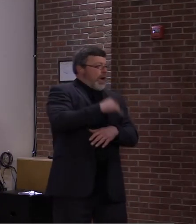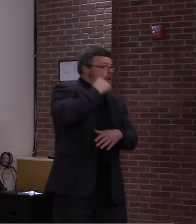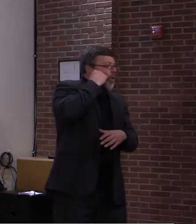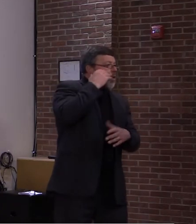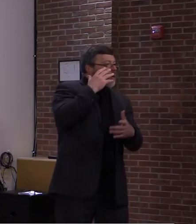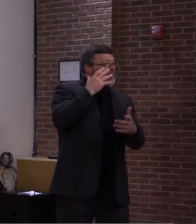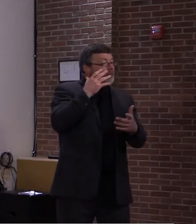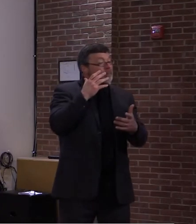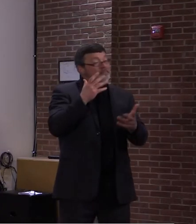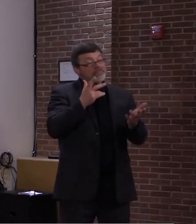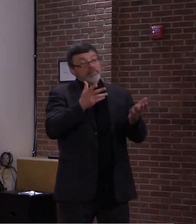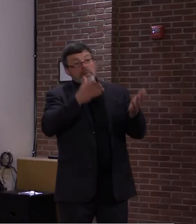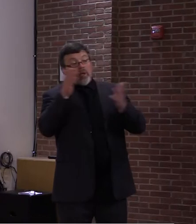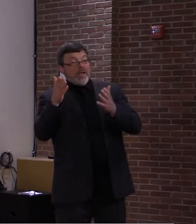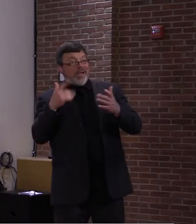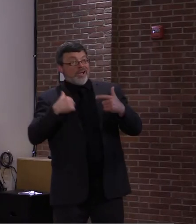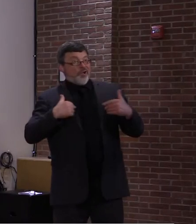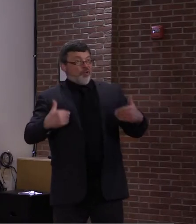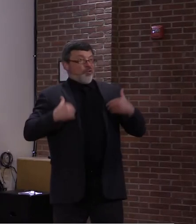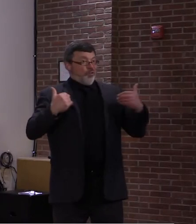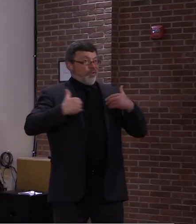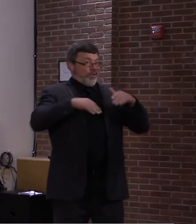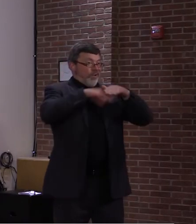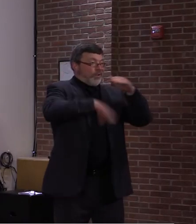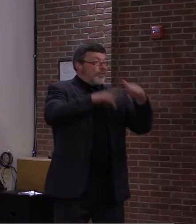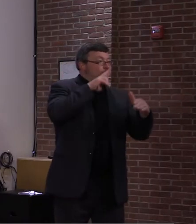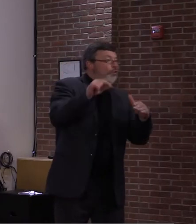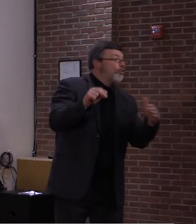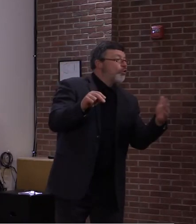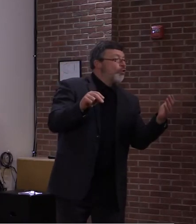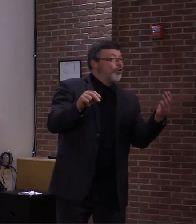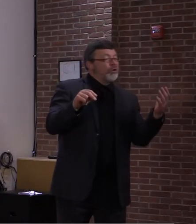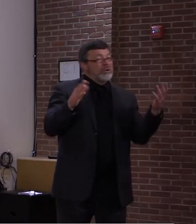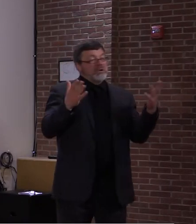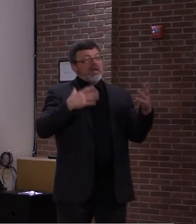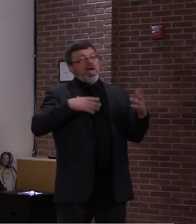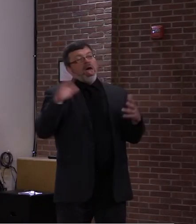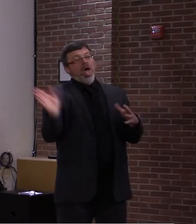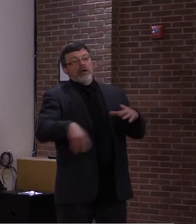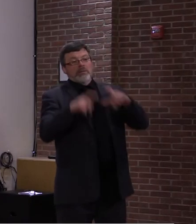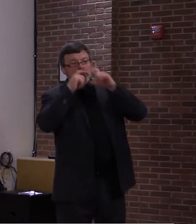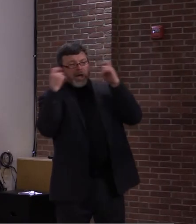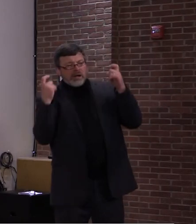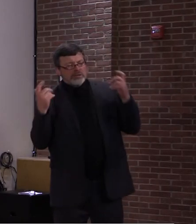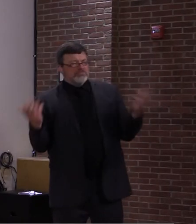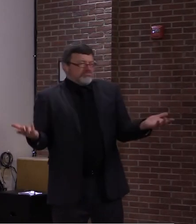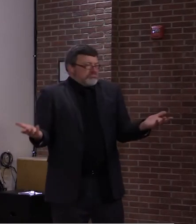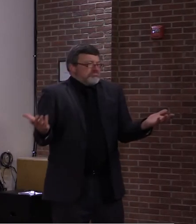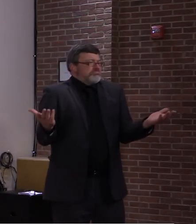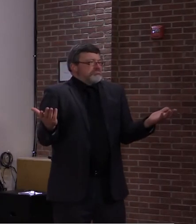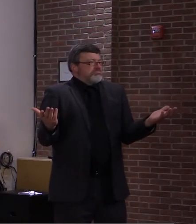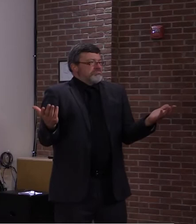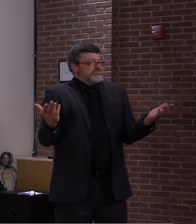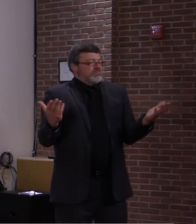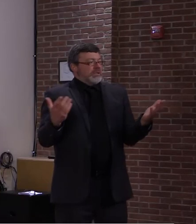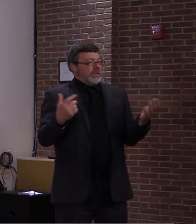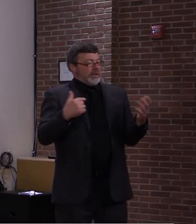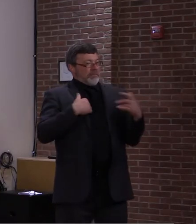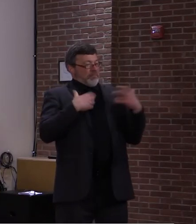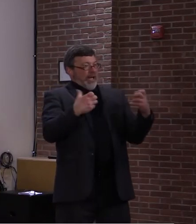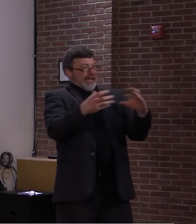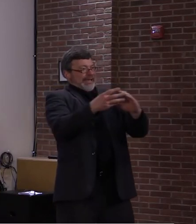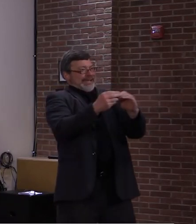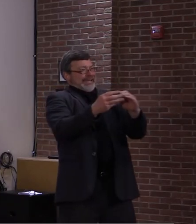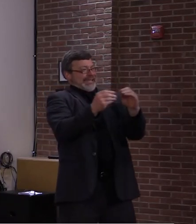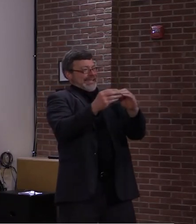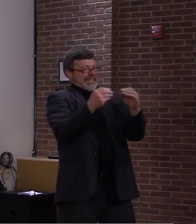and they may feel it's not appropriate to wear a mask. What we're saying at this point in time is, this is the time that